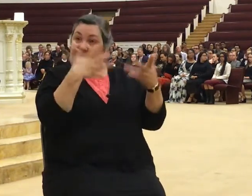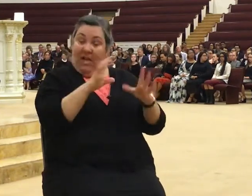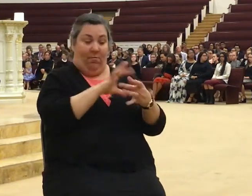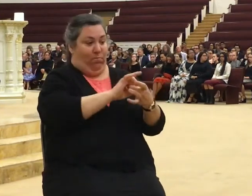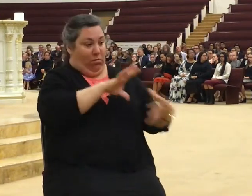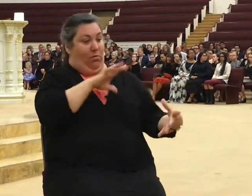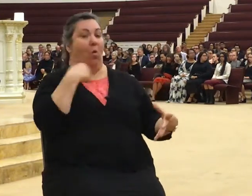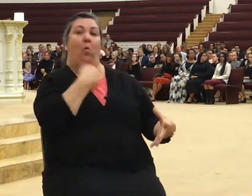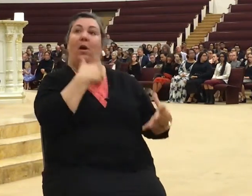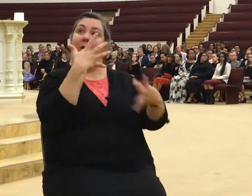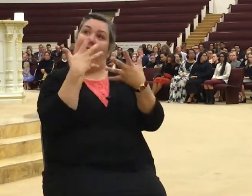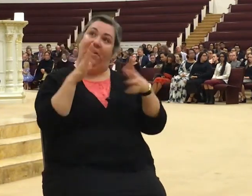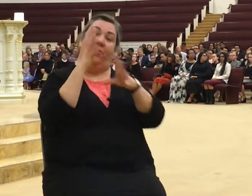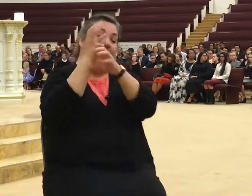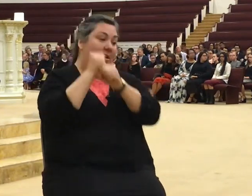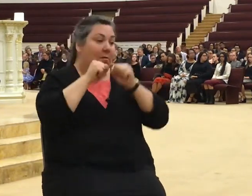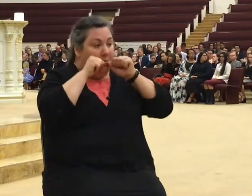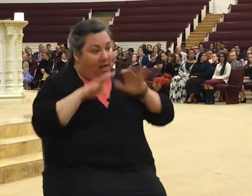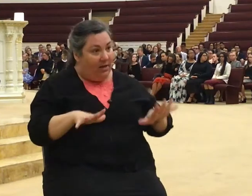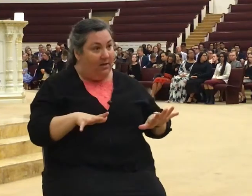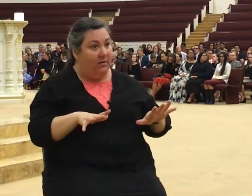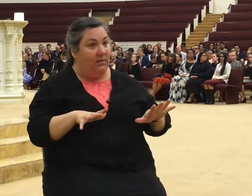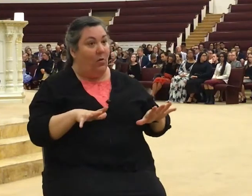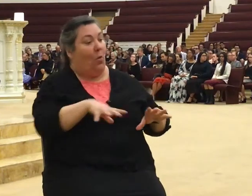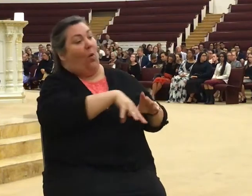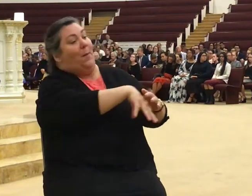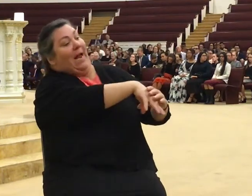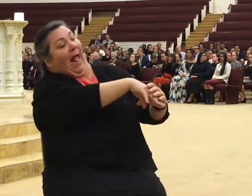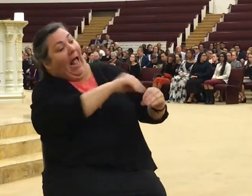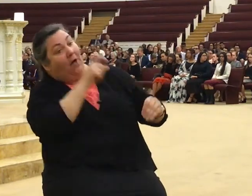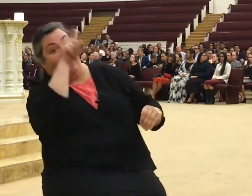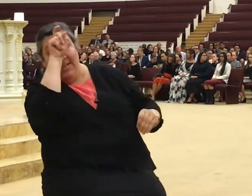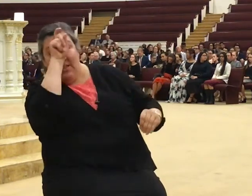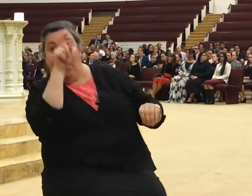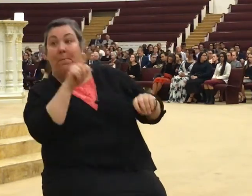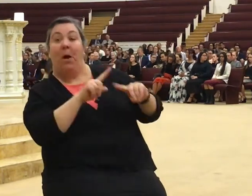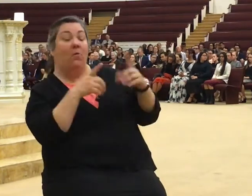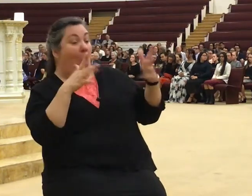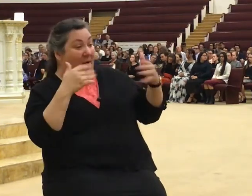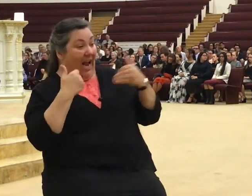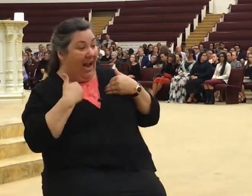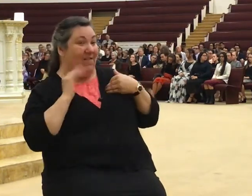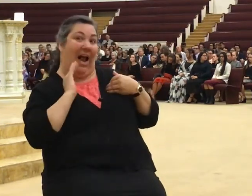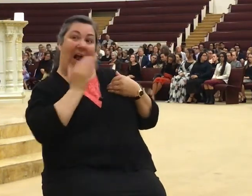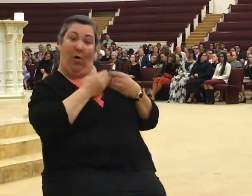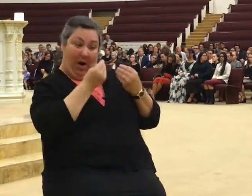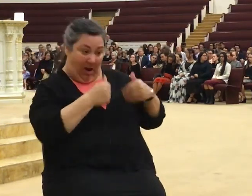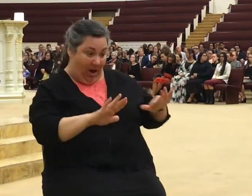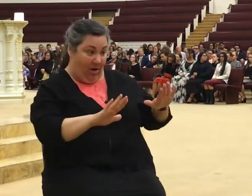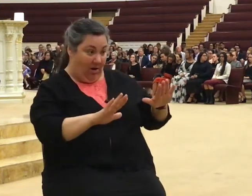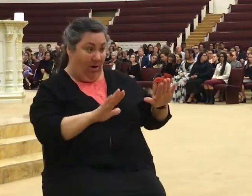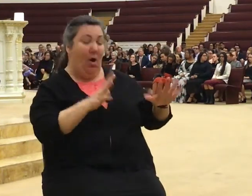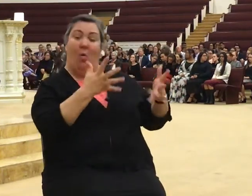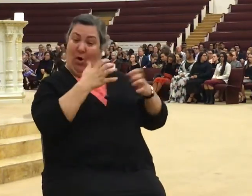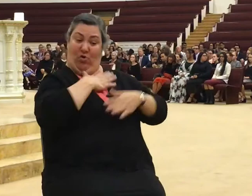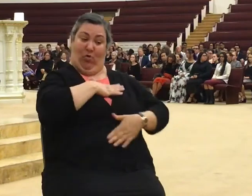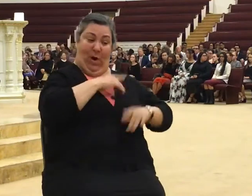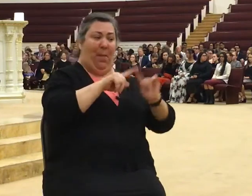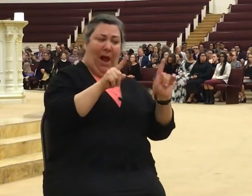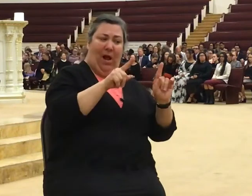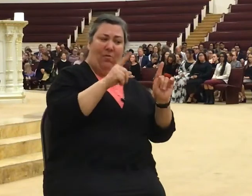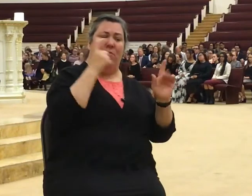We've inherited our blessing. We're not only out of Egypt, we've already got our possession. And we want to enjoy it, but we know